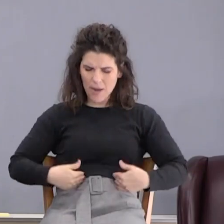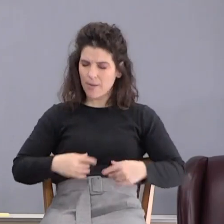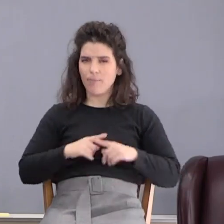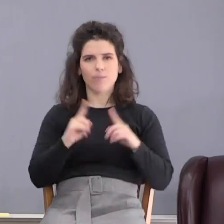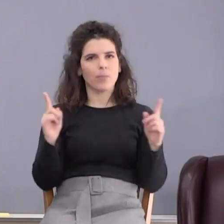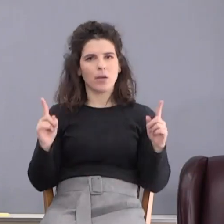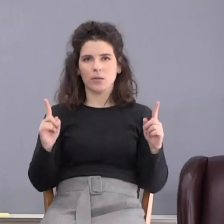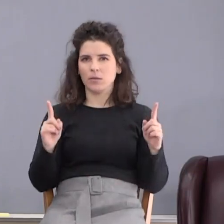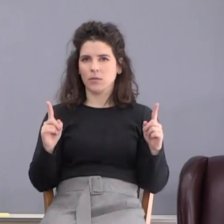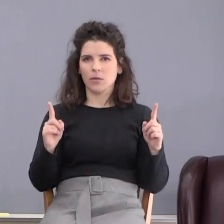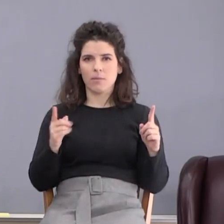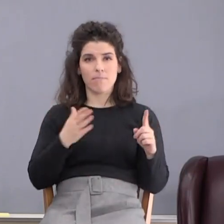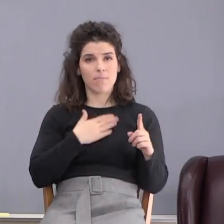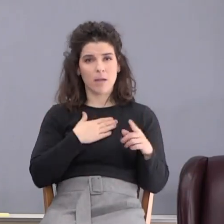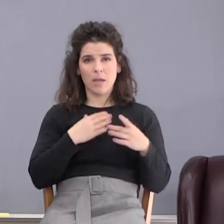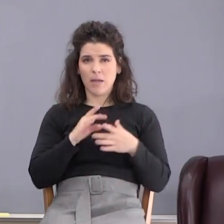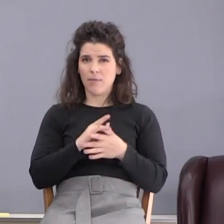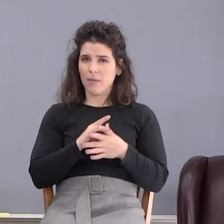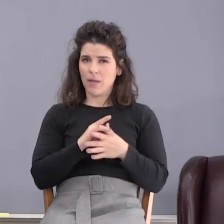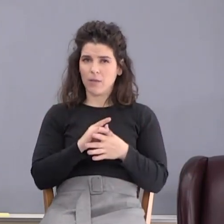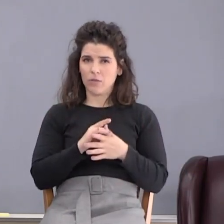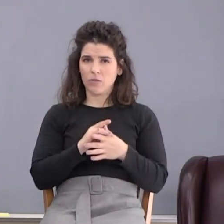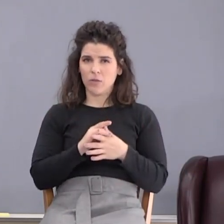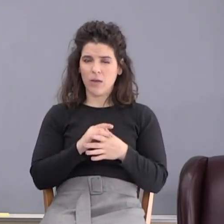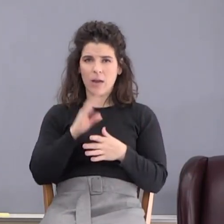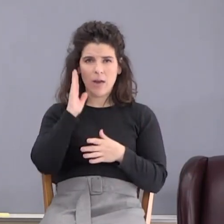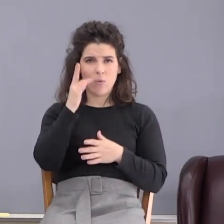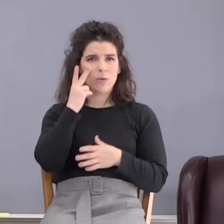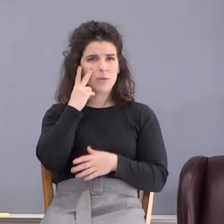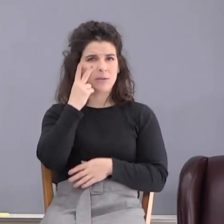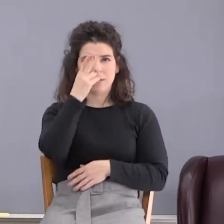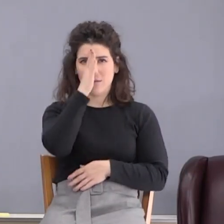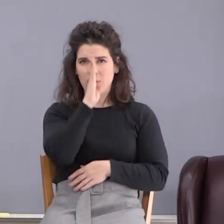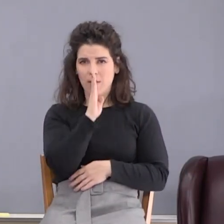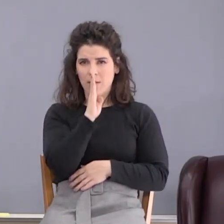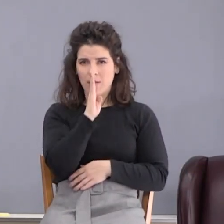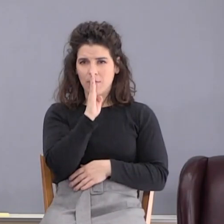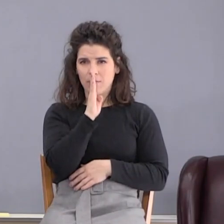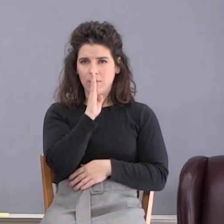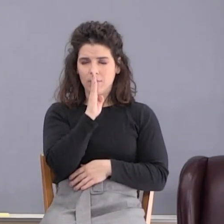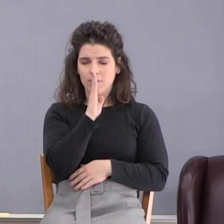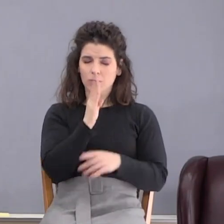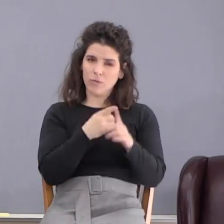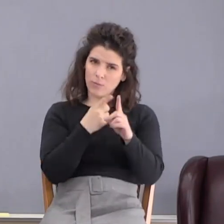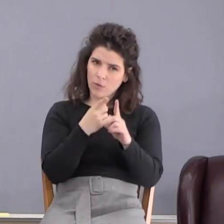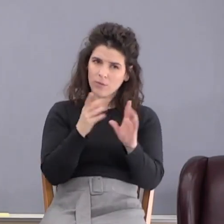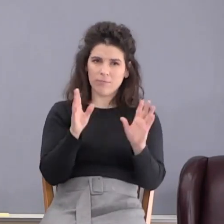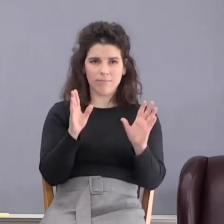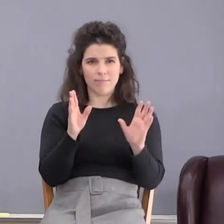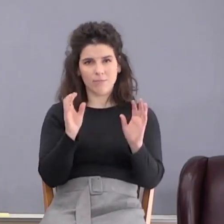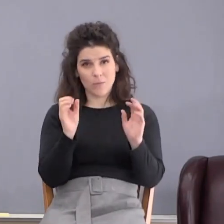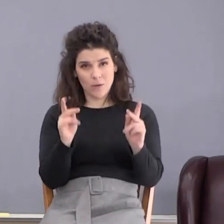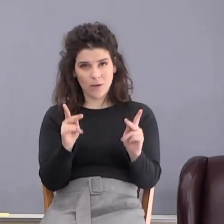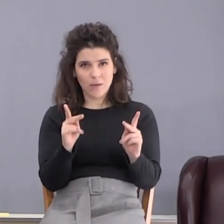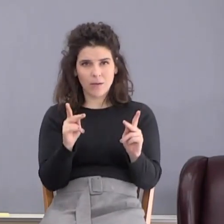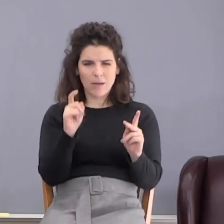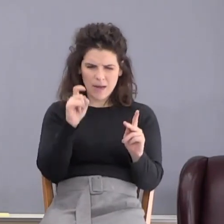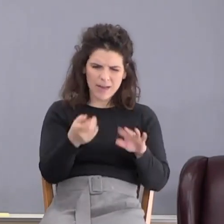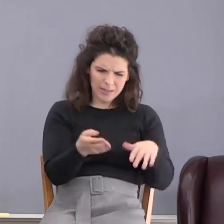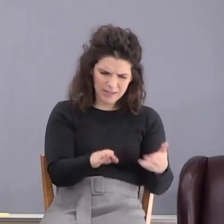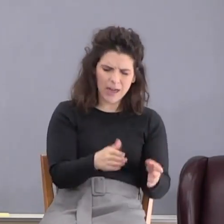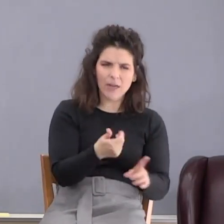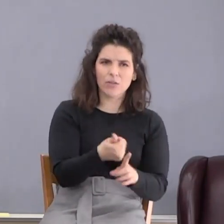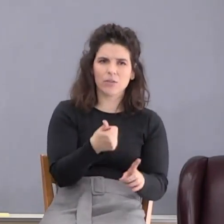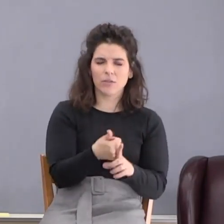yet in my flesh shall I see God. So the point is, okay, you know what? It has to die